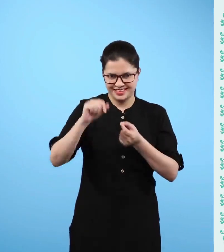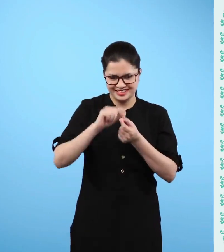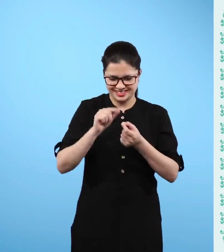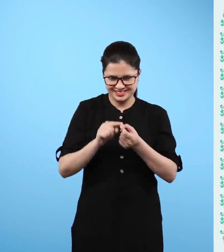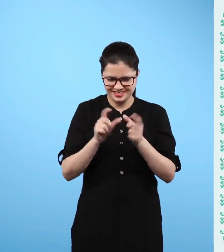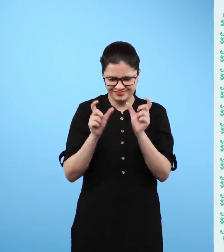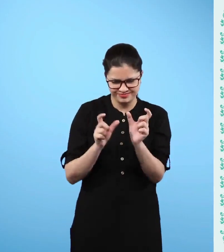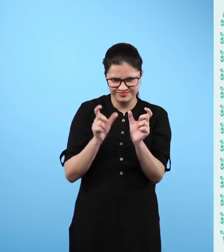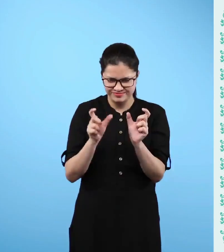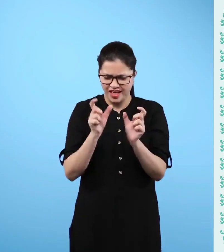Matchbox play.